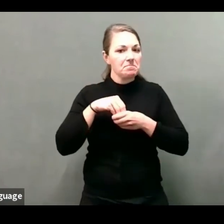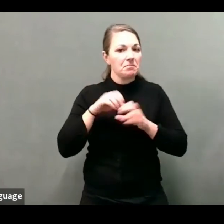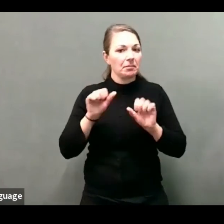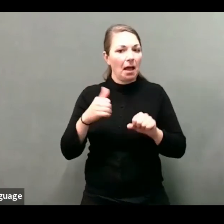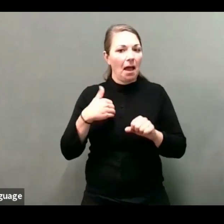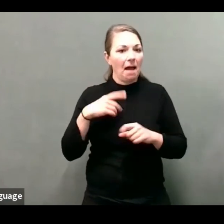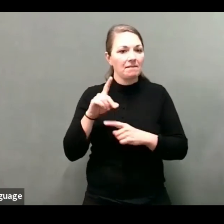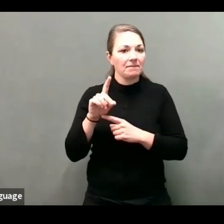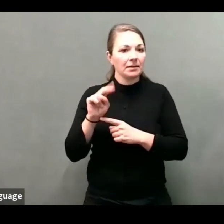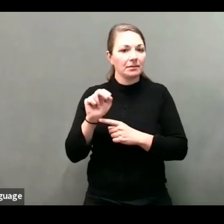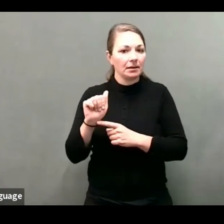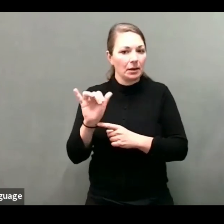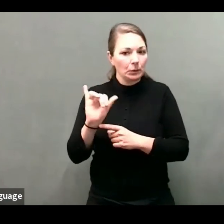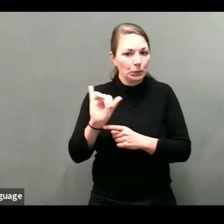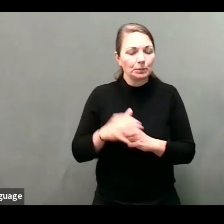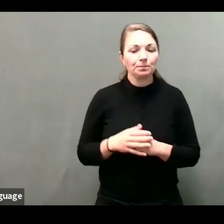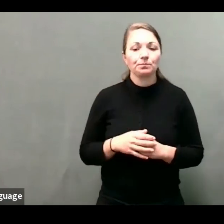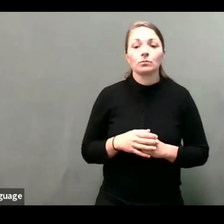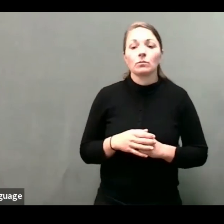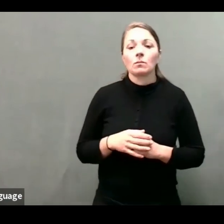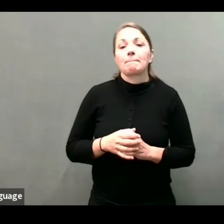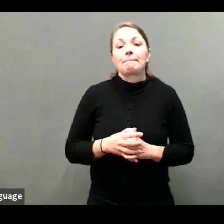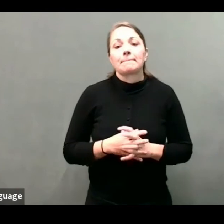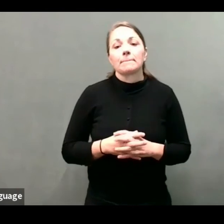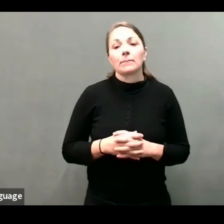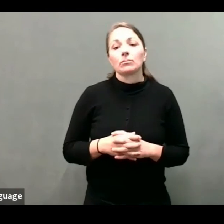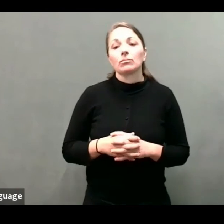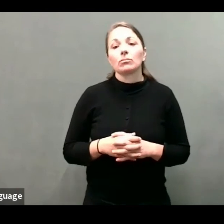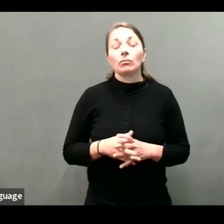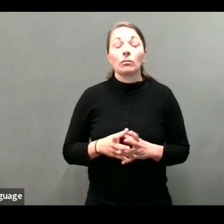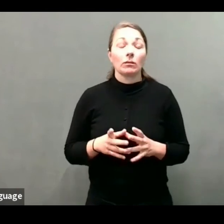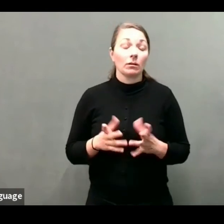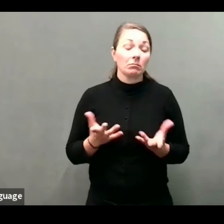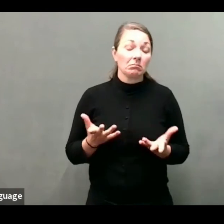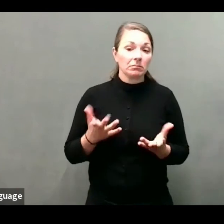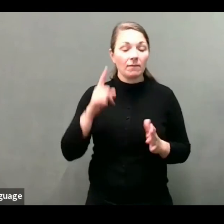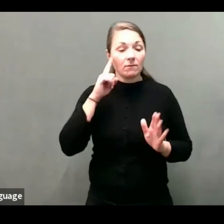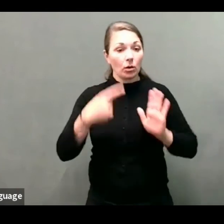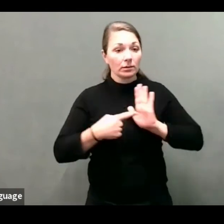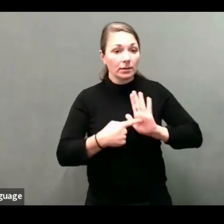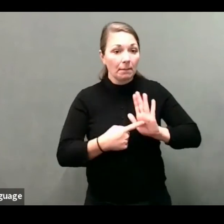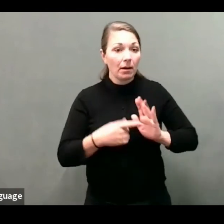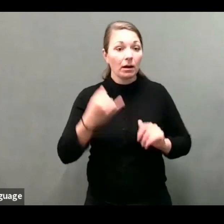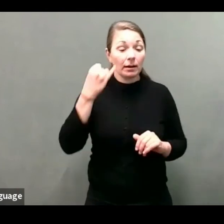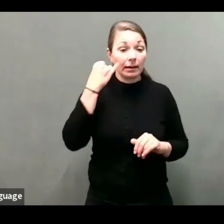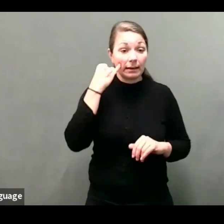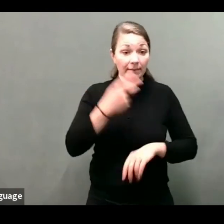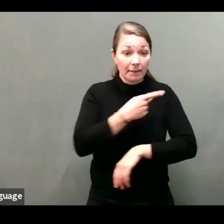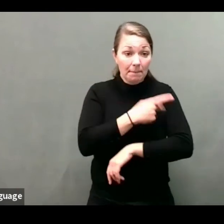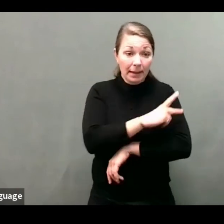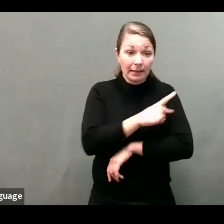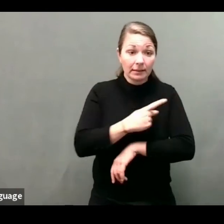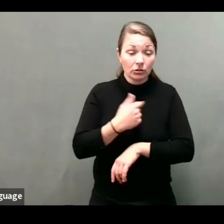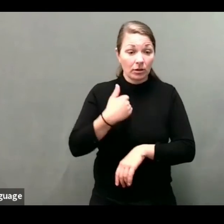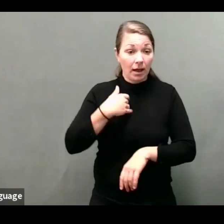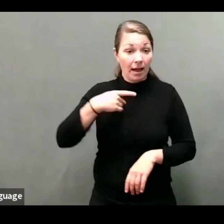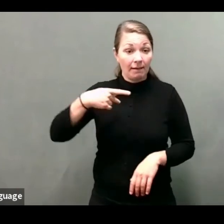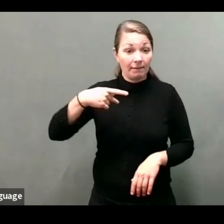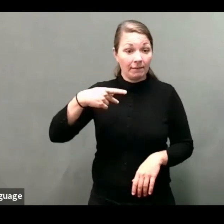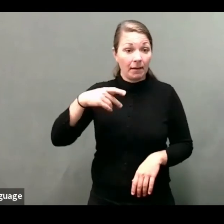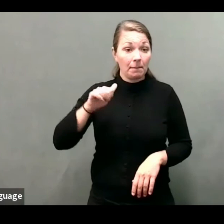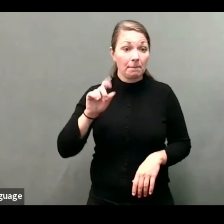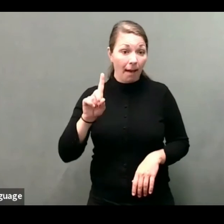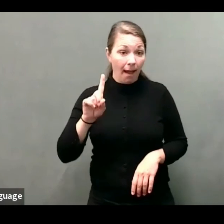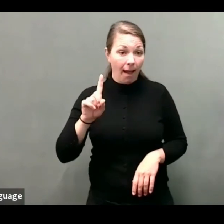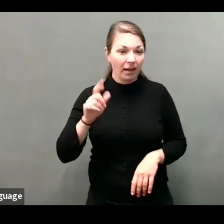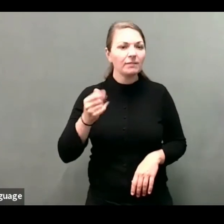sometimes, even if, for example, if a patient puts on a pad a couple of